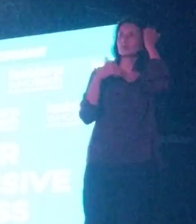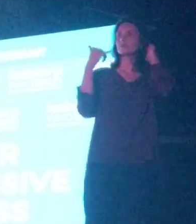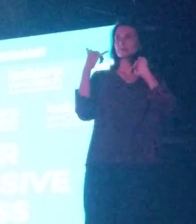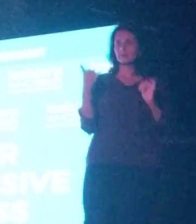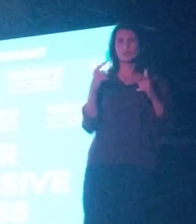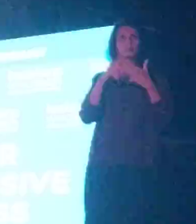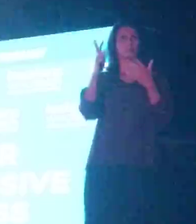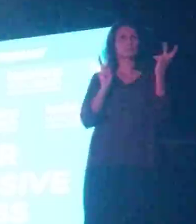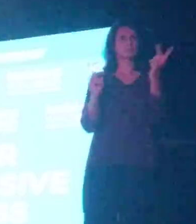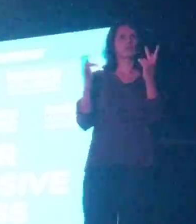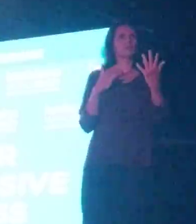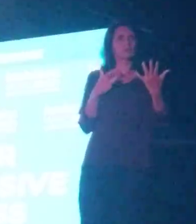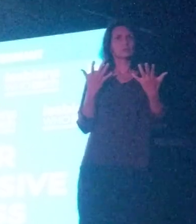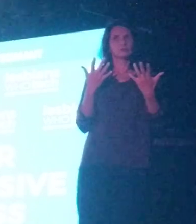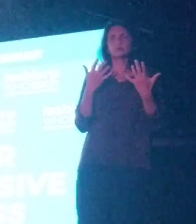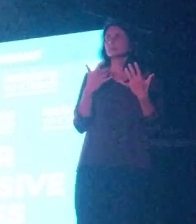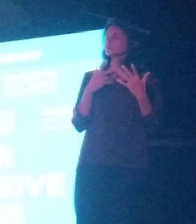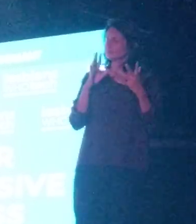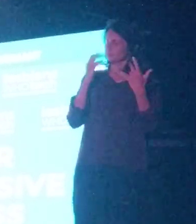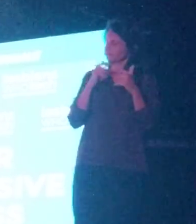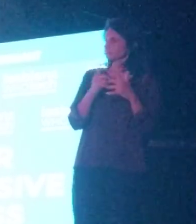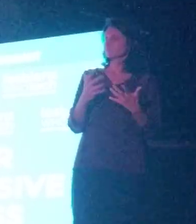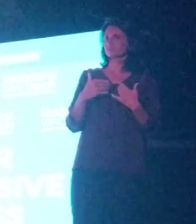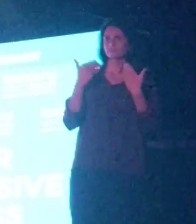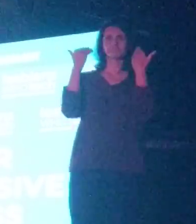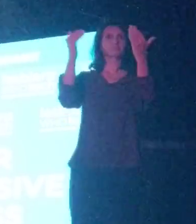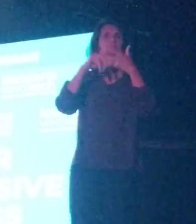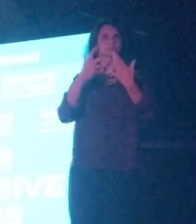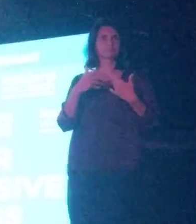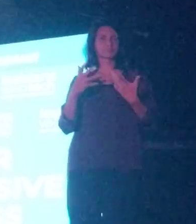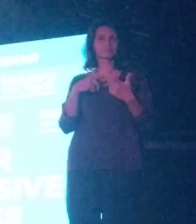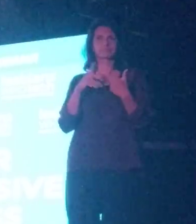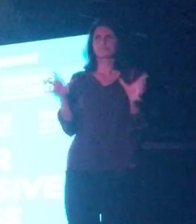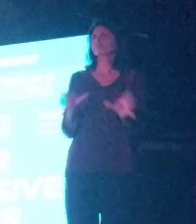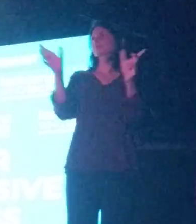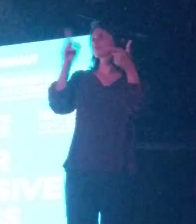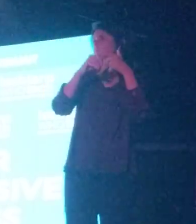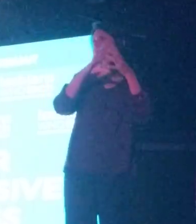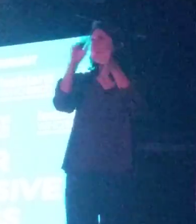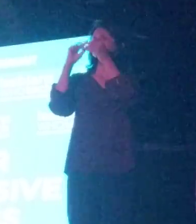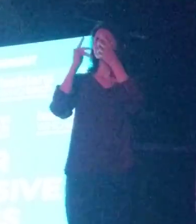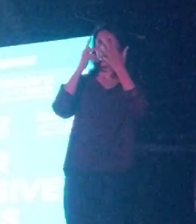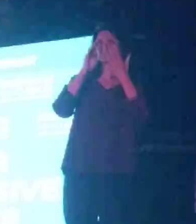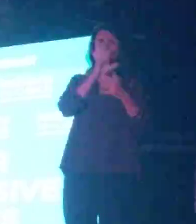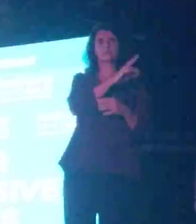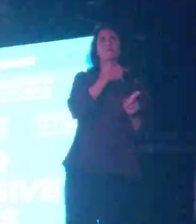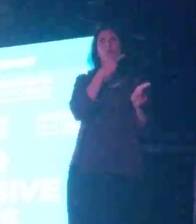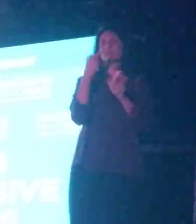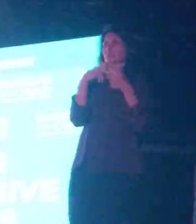fueled to try to get their voices heard. And I've been doing some events for some of these